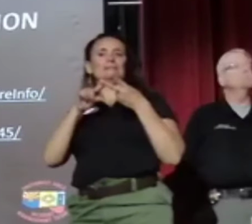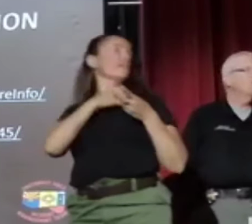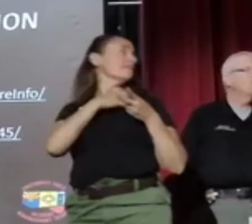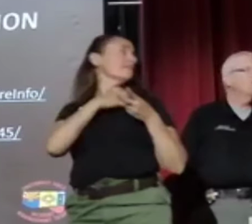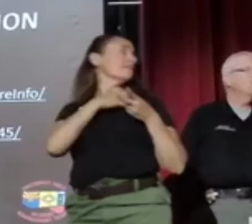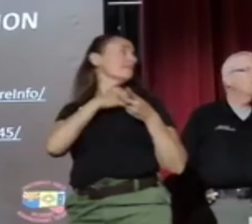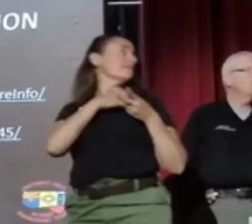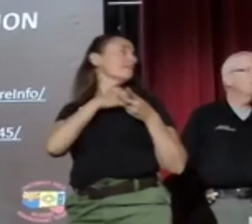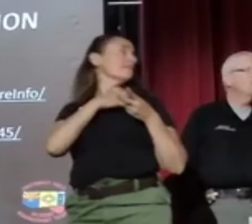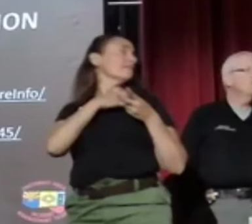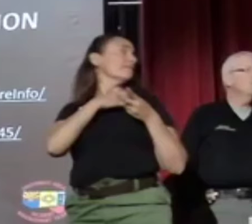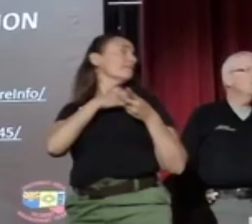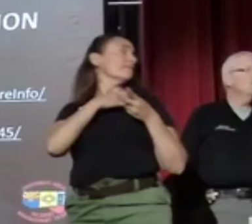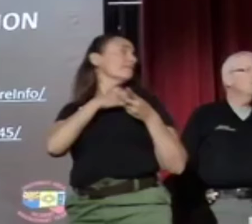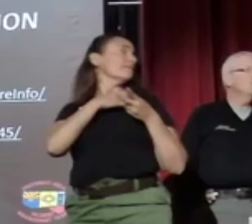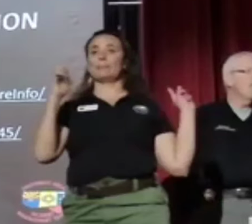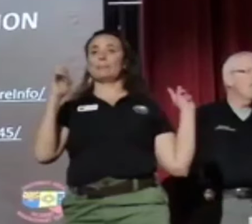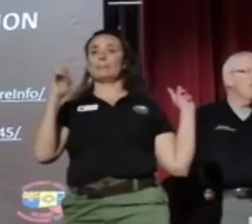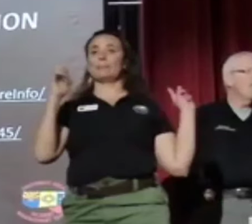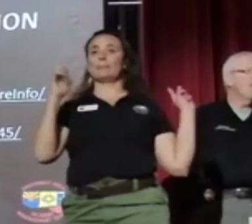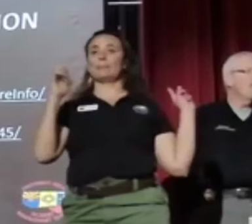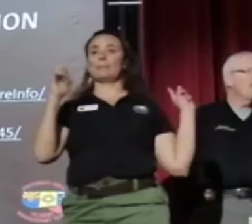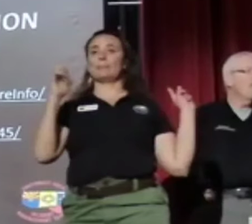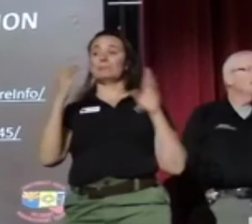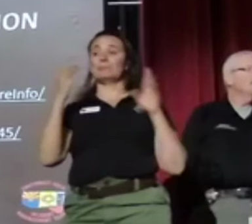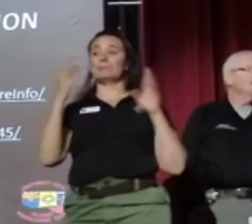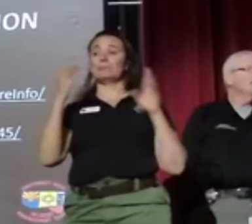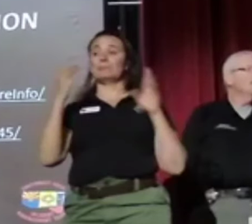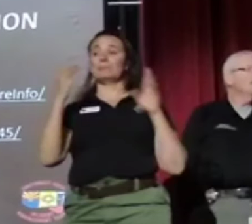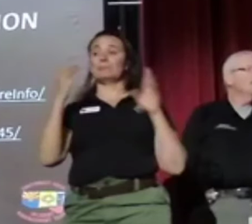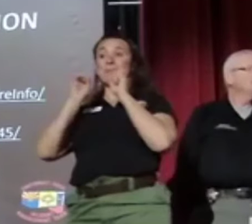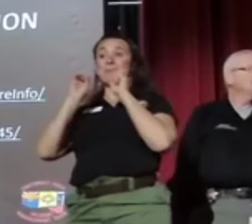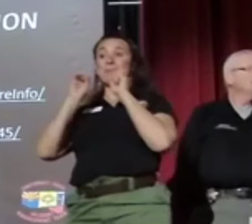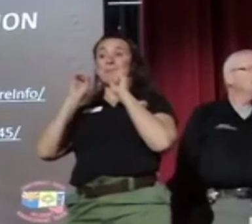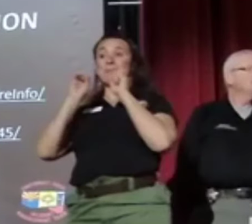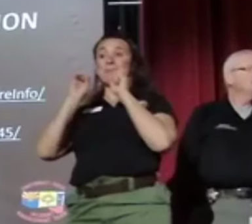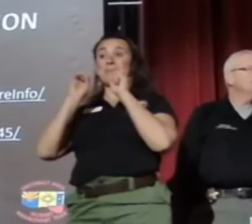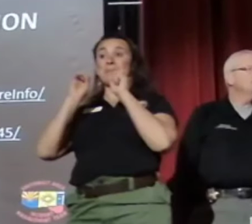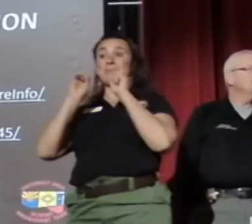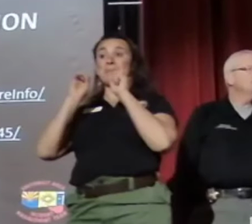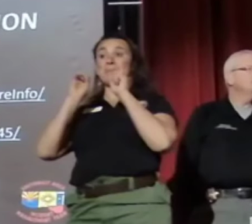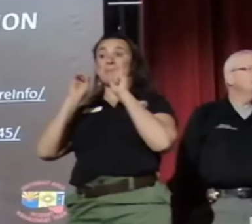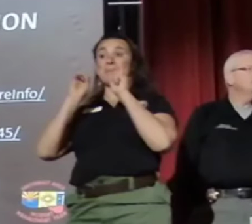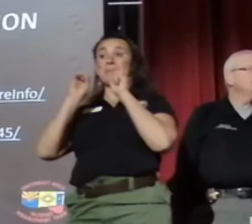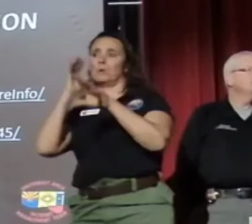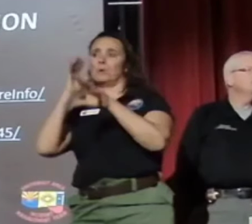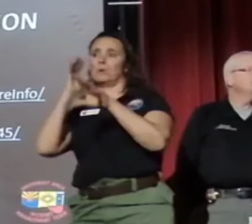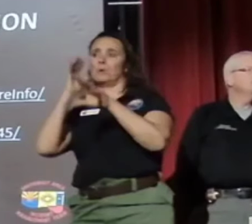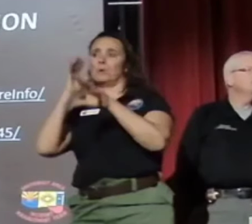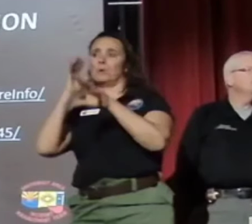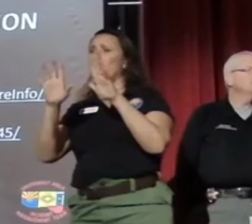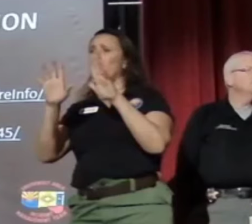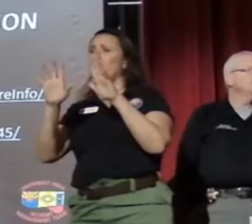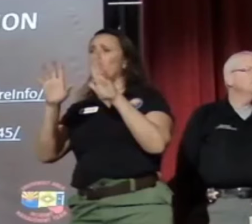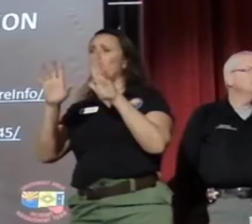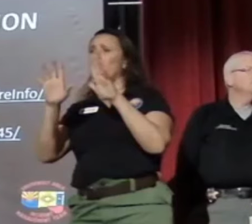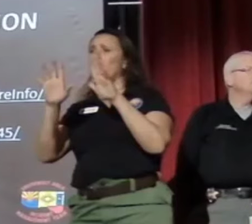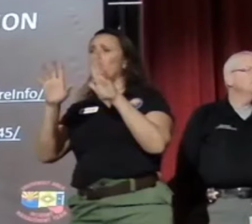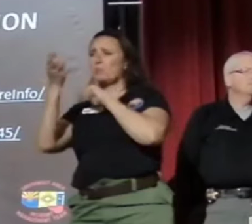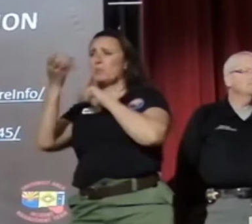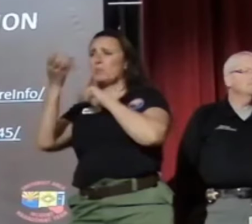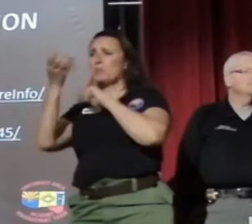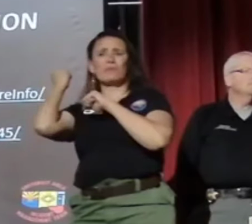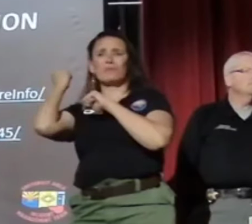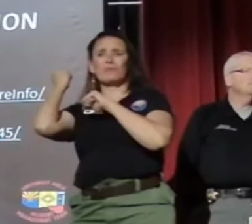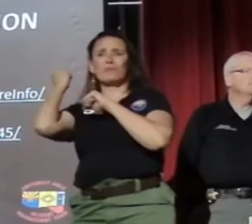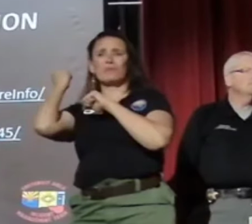Before we let anybody back into the community, believe me, we didn't want to have to remove you in the first place. The fire's kind of dictating what's